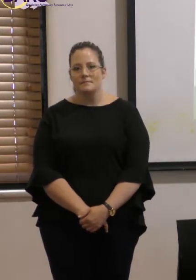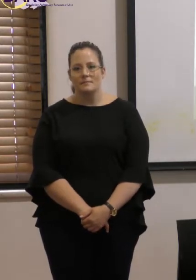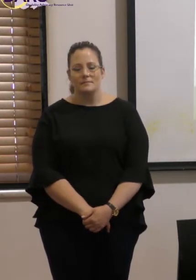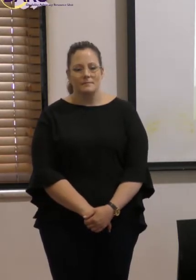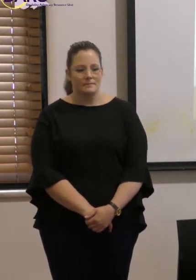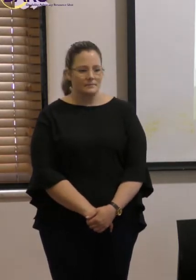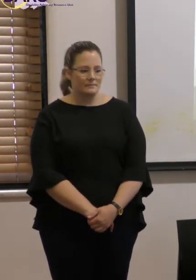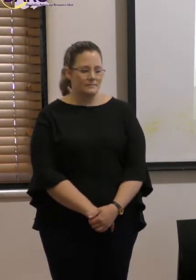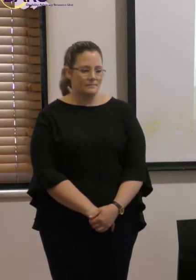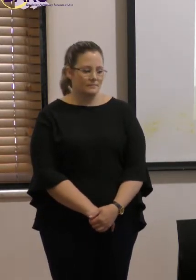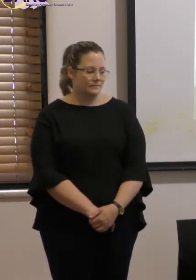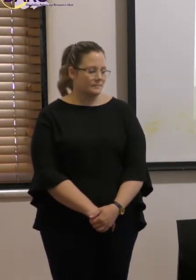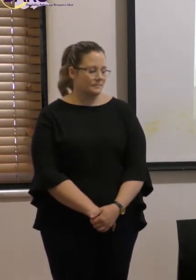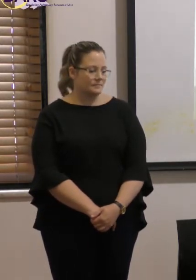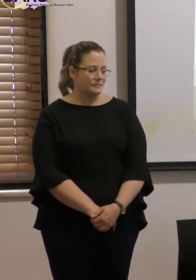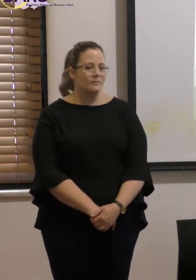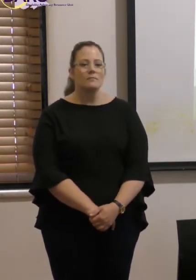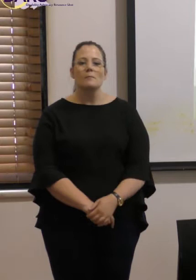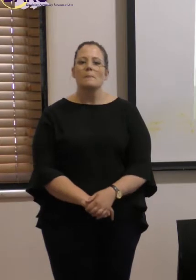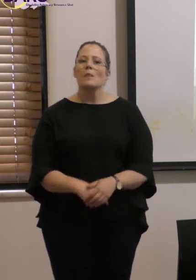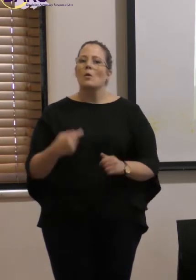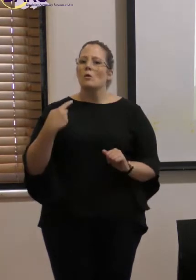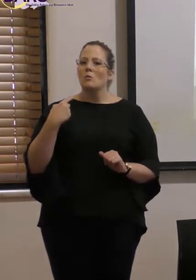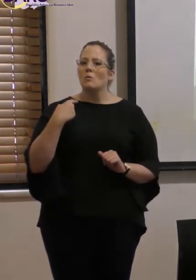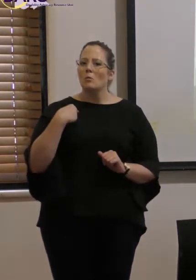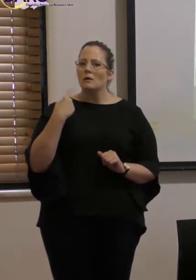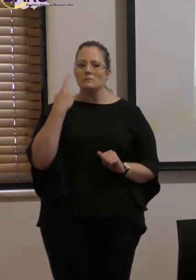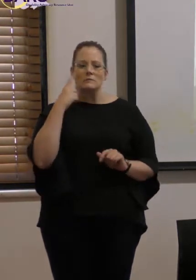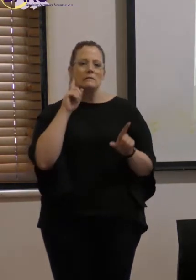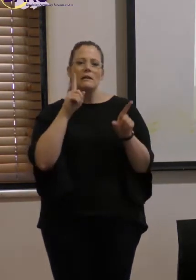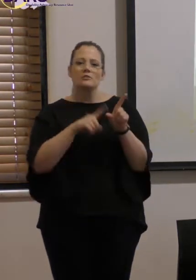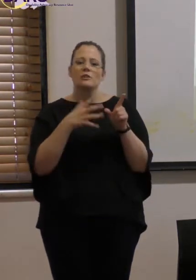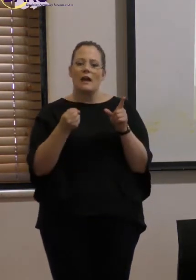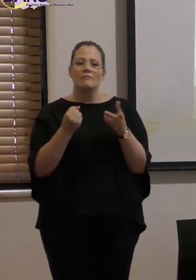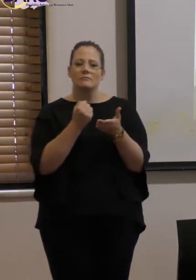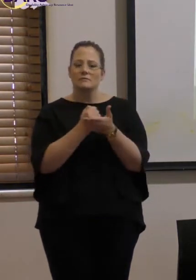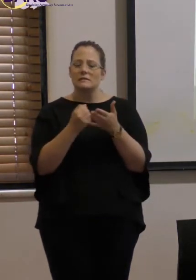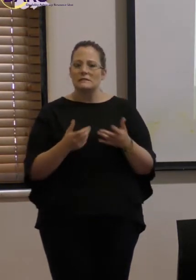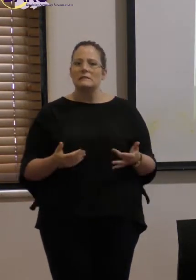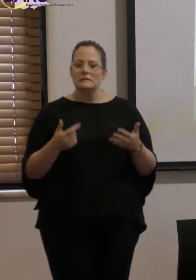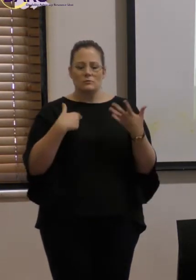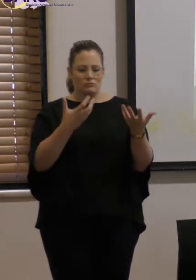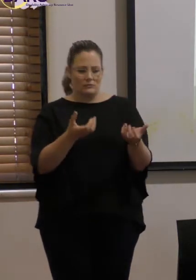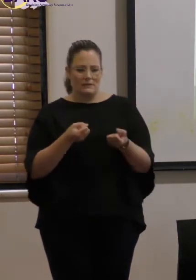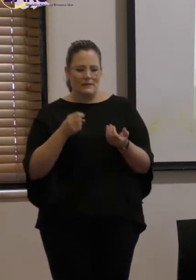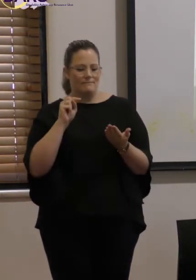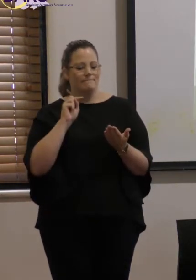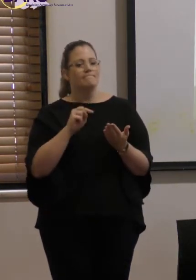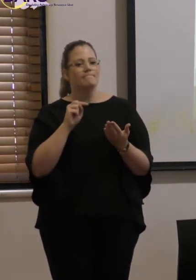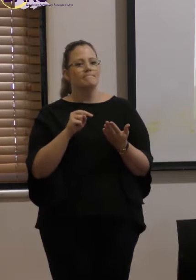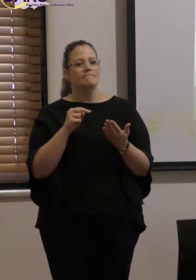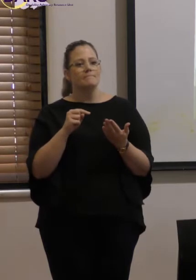What we've seen, there was some statistics released last year, discussion analysis of them, and they showed some really